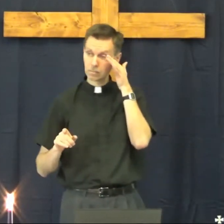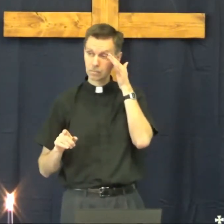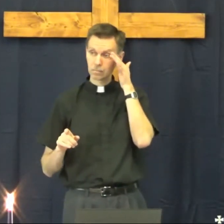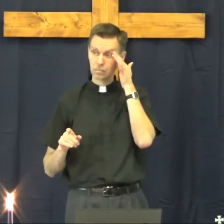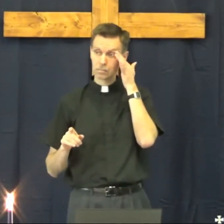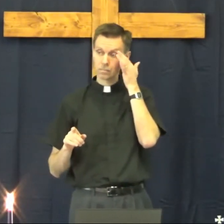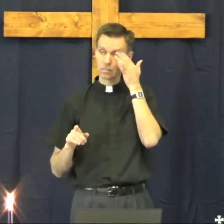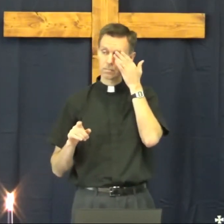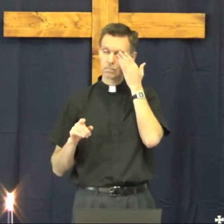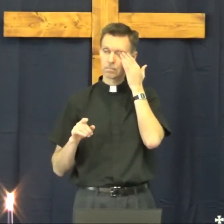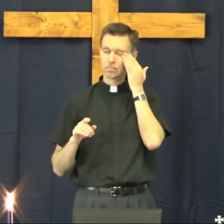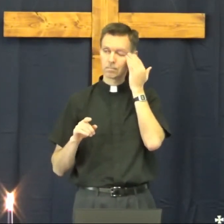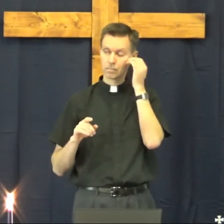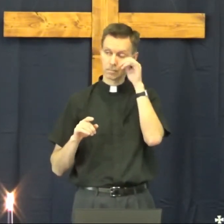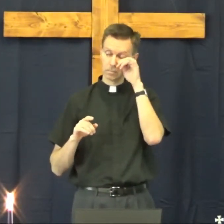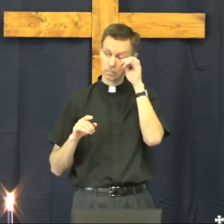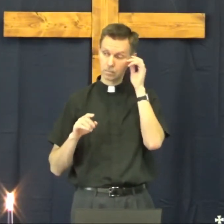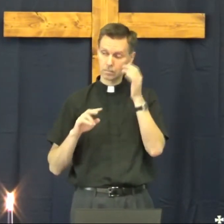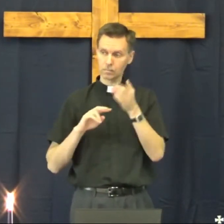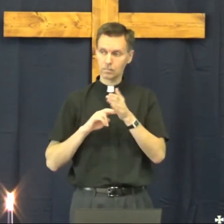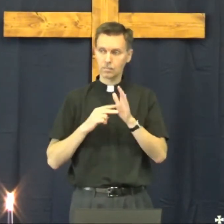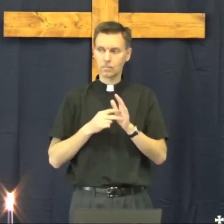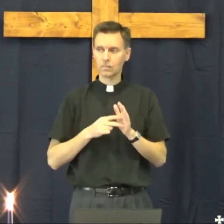What do you mean when that dog jumped on the